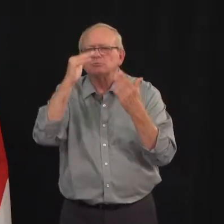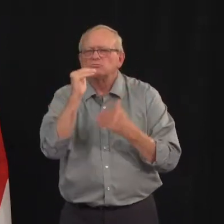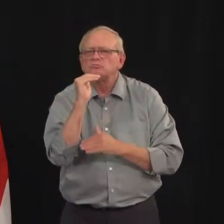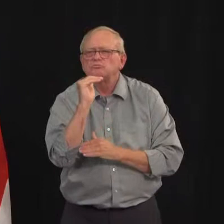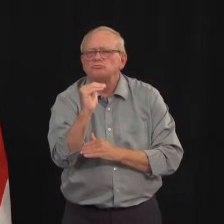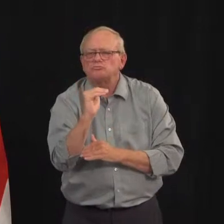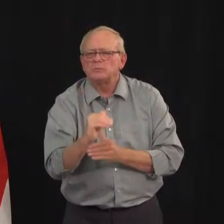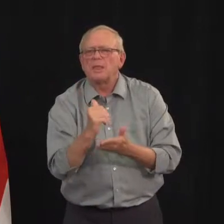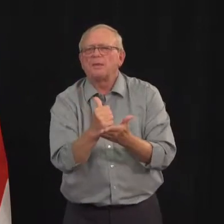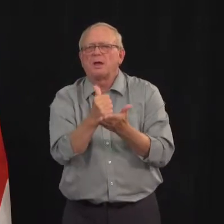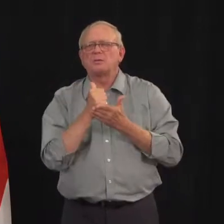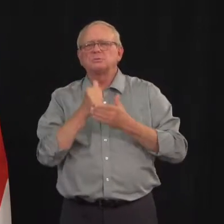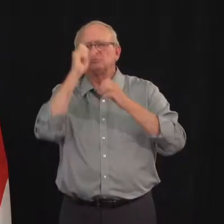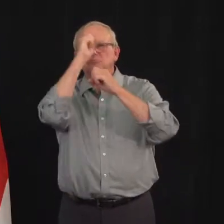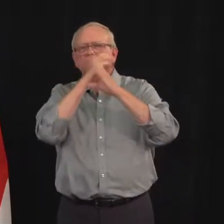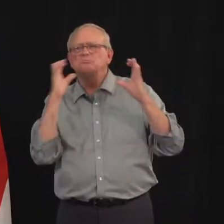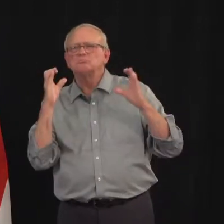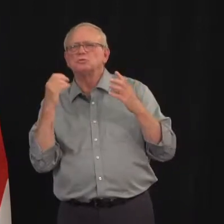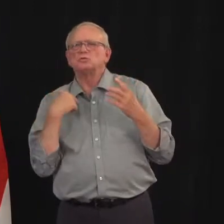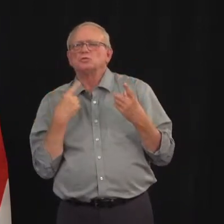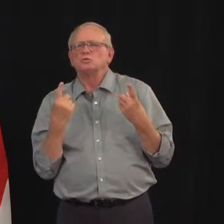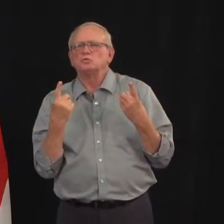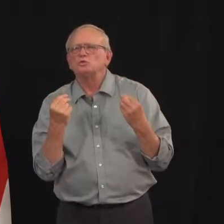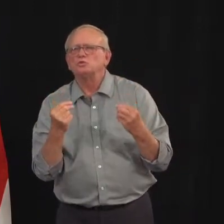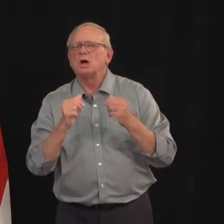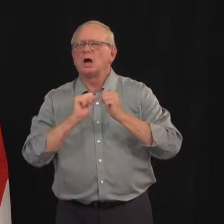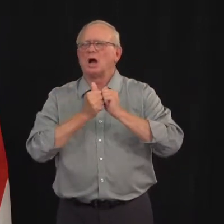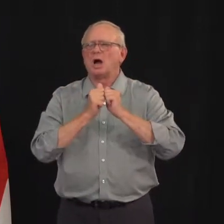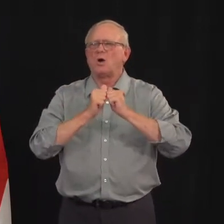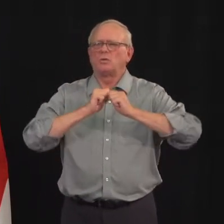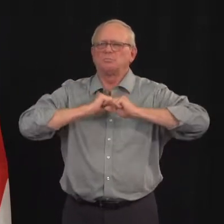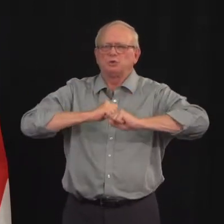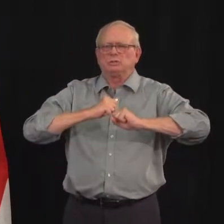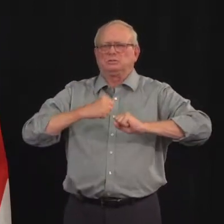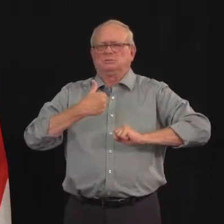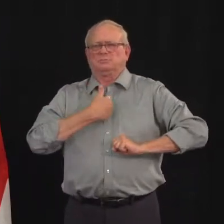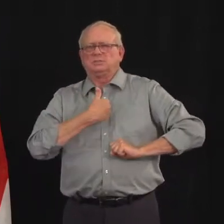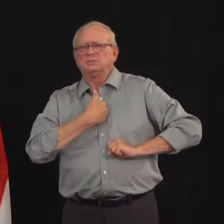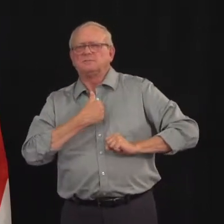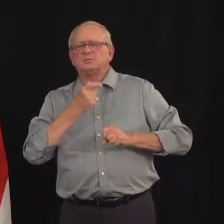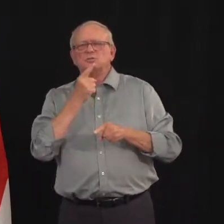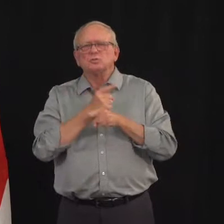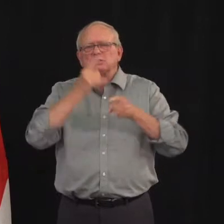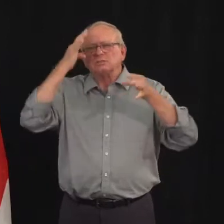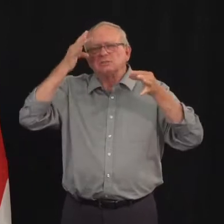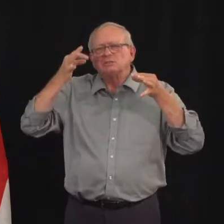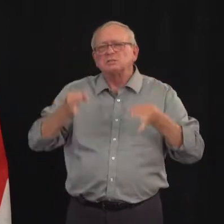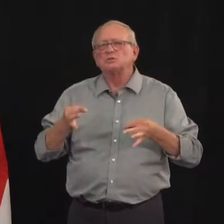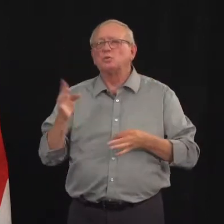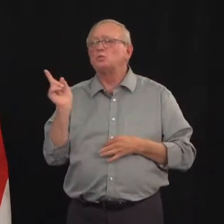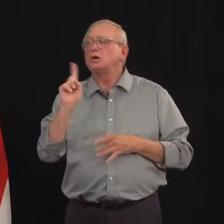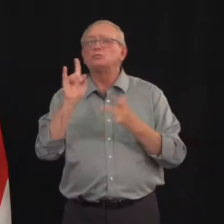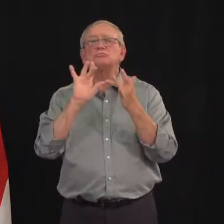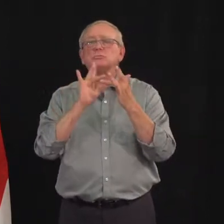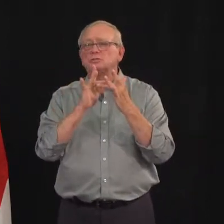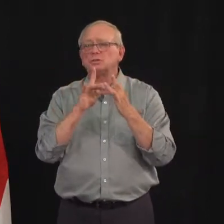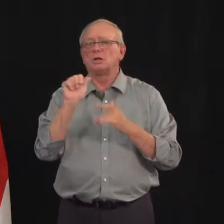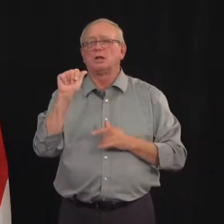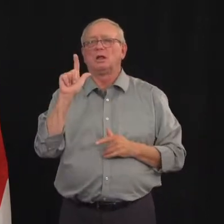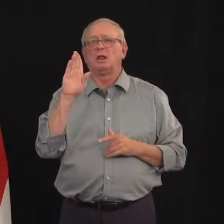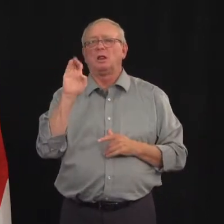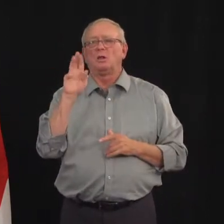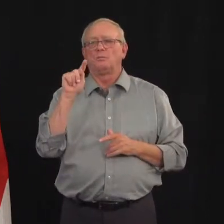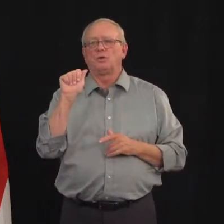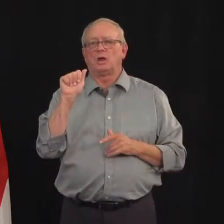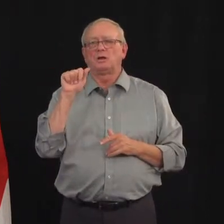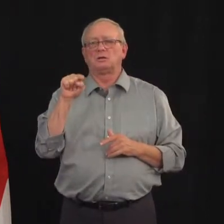guide your protection decisions. You'll find it on alberta.ca. While all of us need to regularly